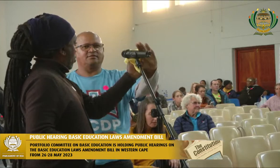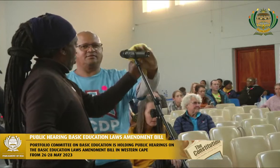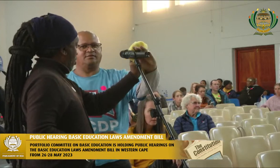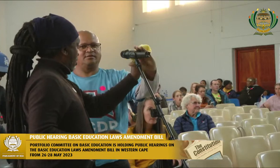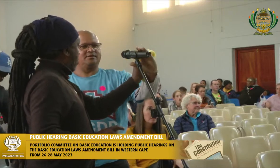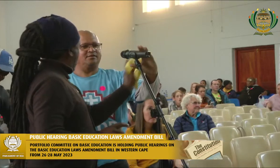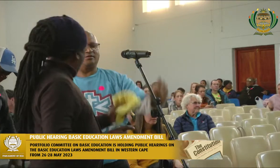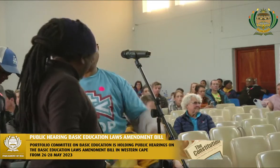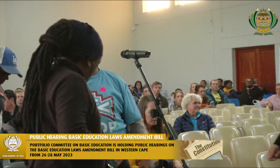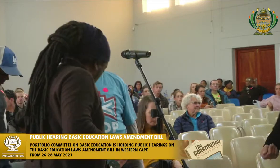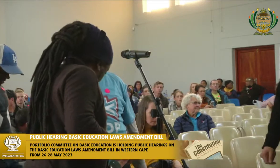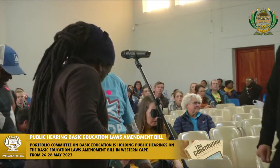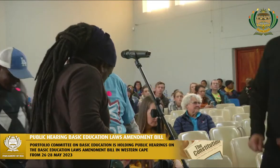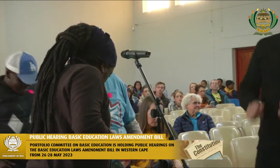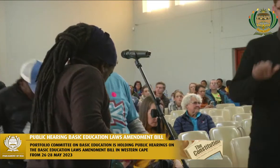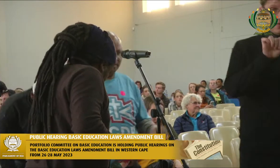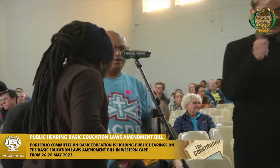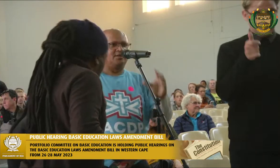Next speaker.